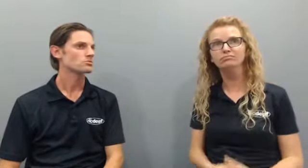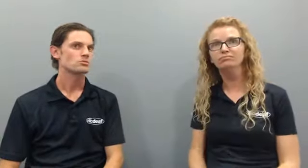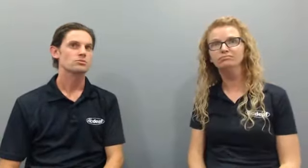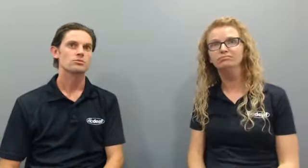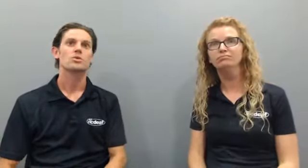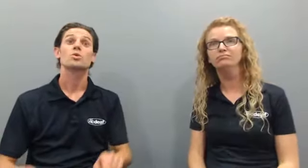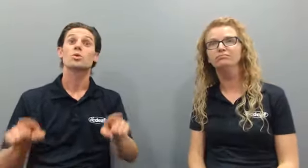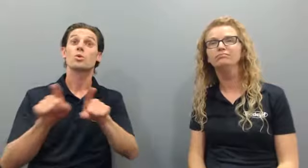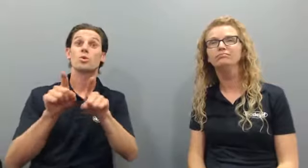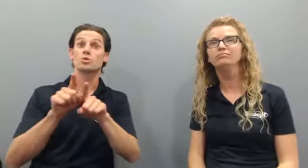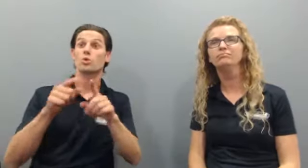alerts.